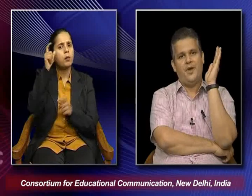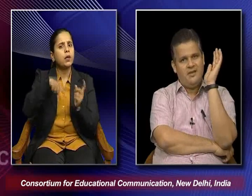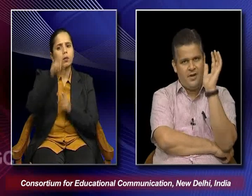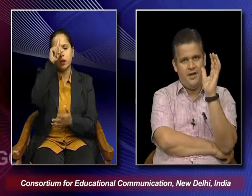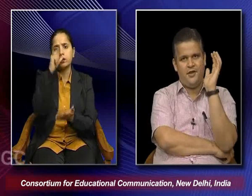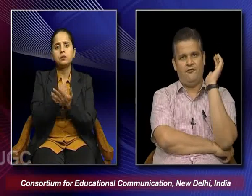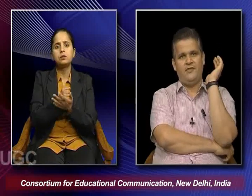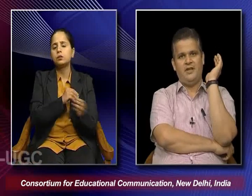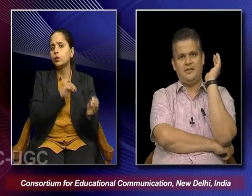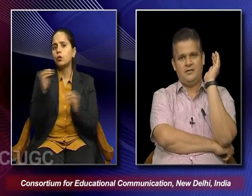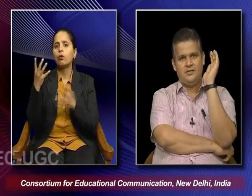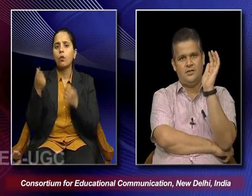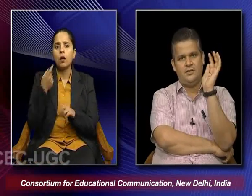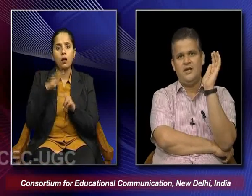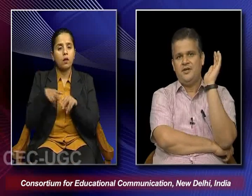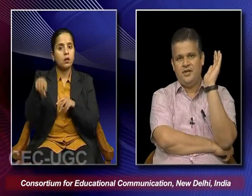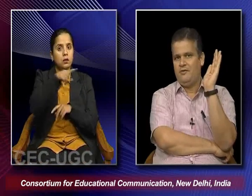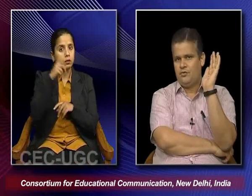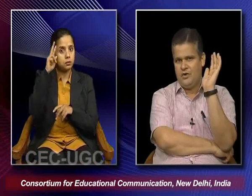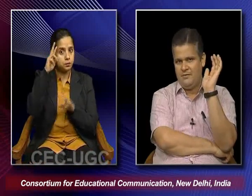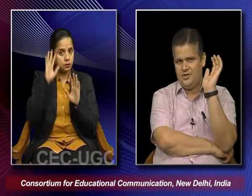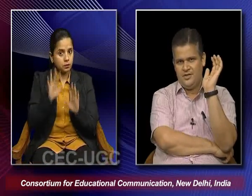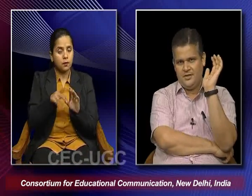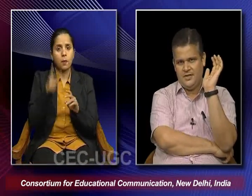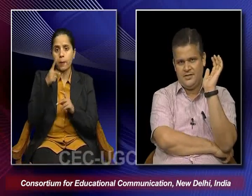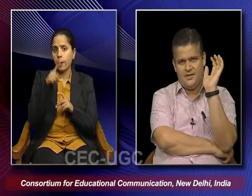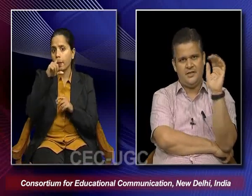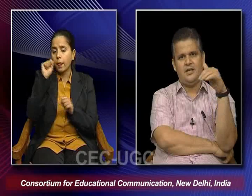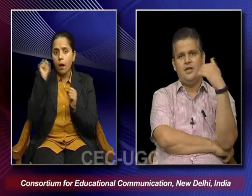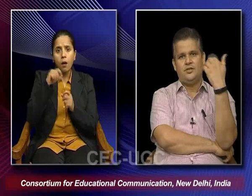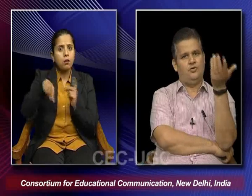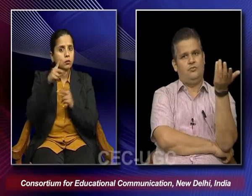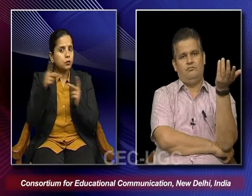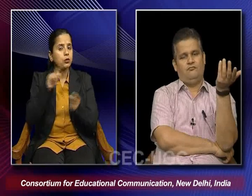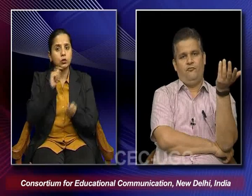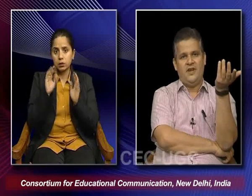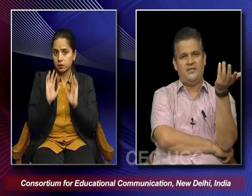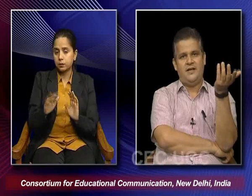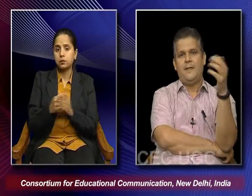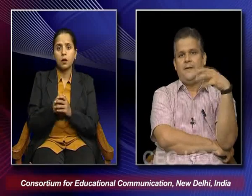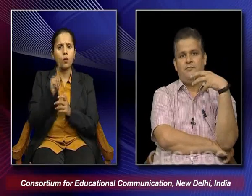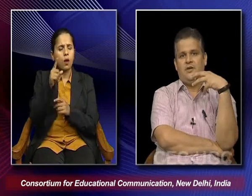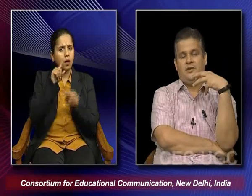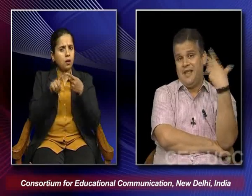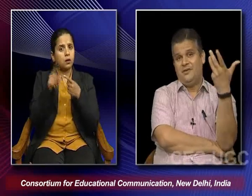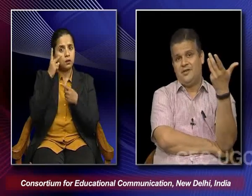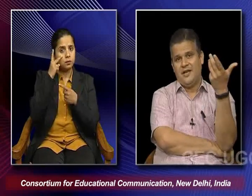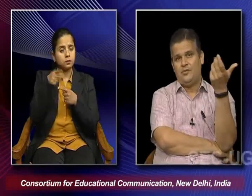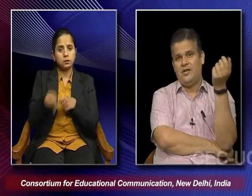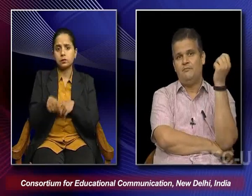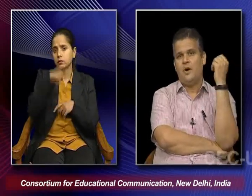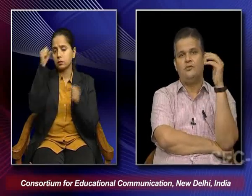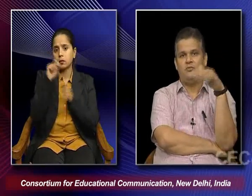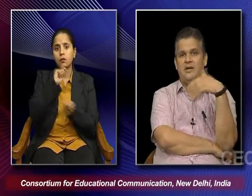to migrate if there is a concern driven through climate change and disaster risk? So one is that climate change